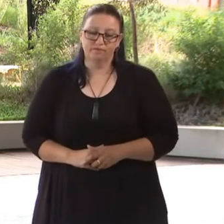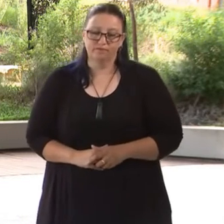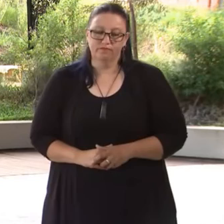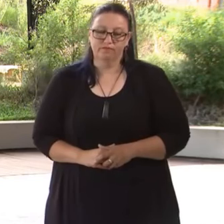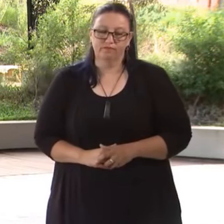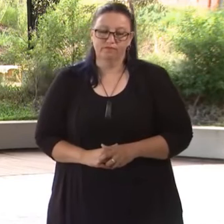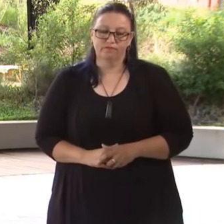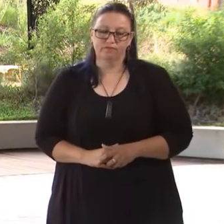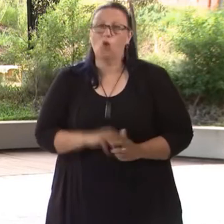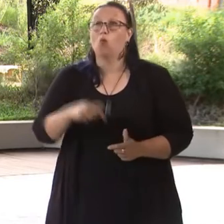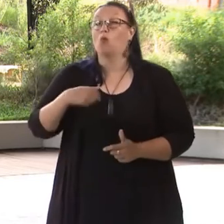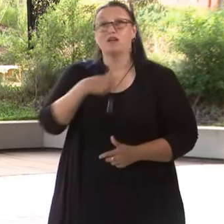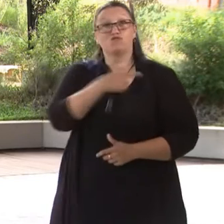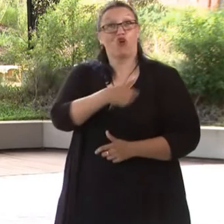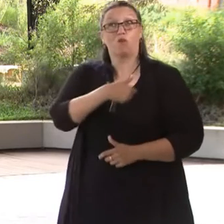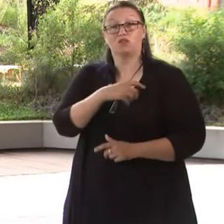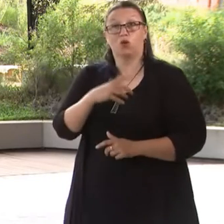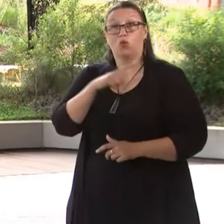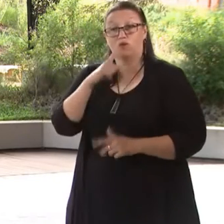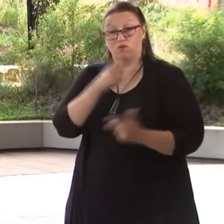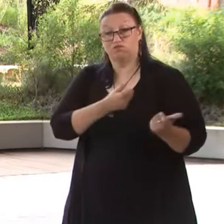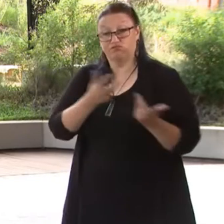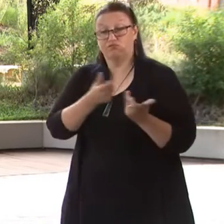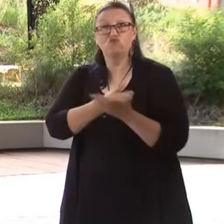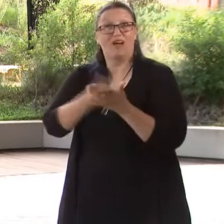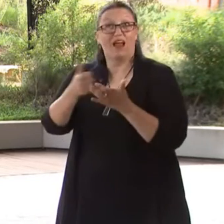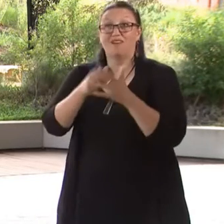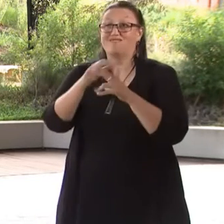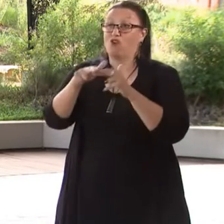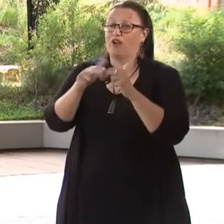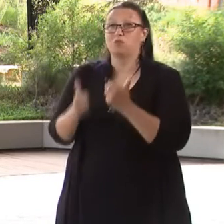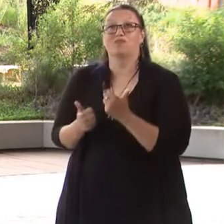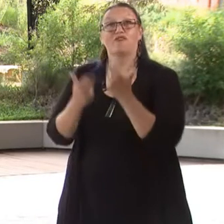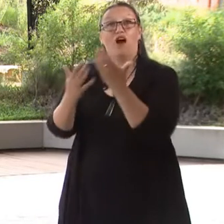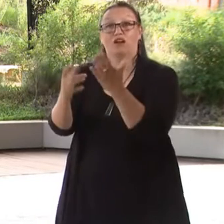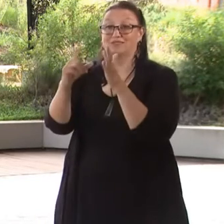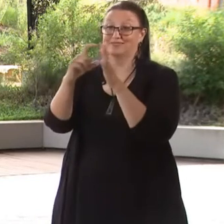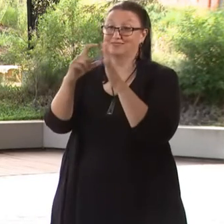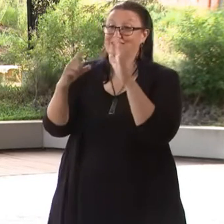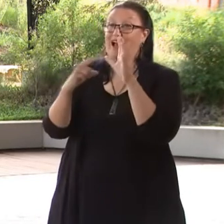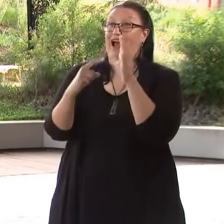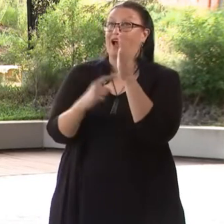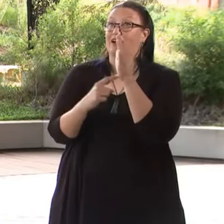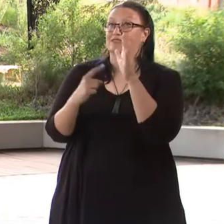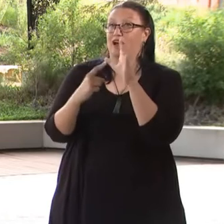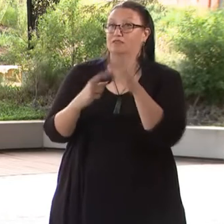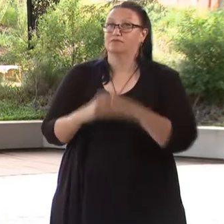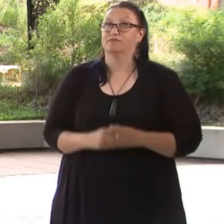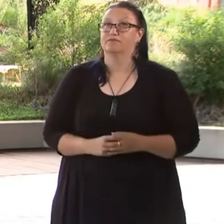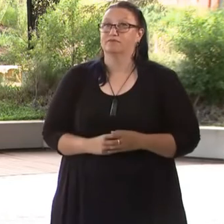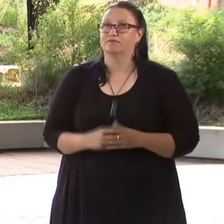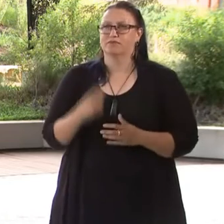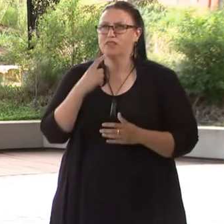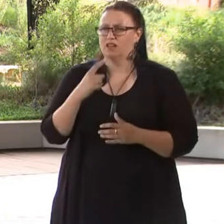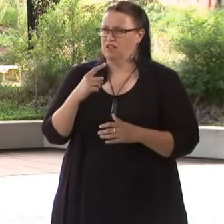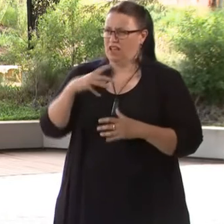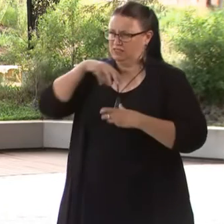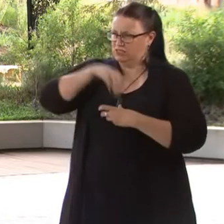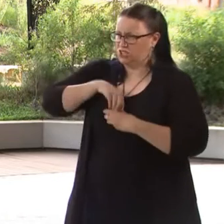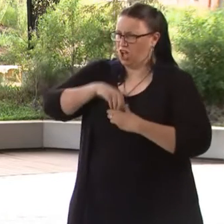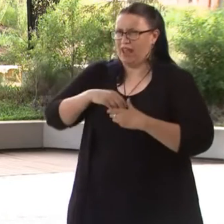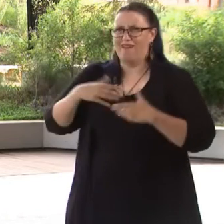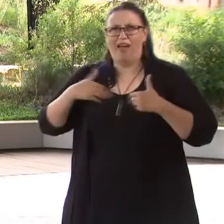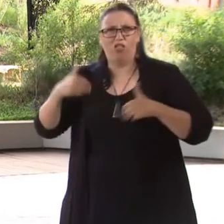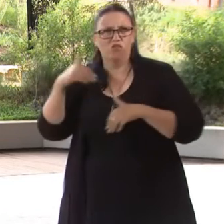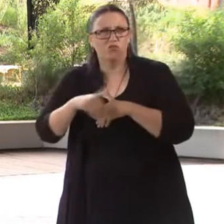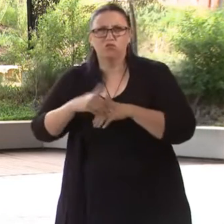would on Fridays provide a little bit more of a data to when we say that underlying health conditions, to give the community more a sense of what